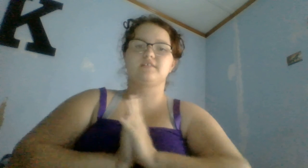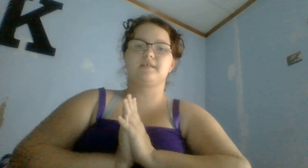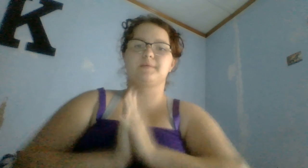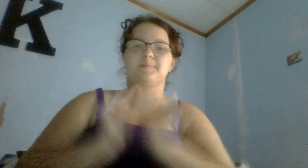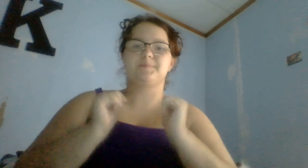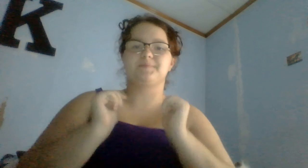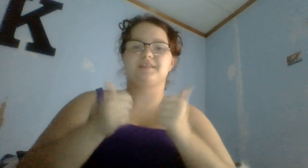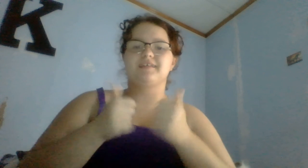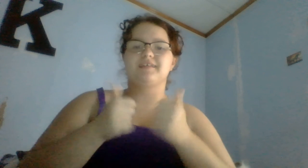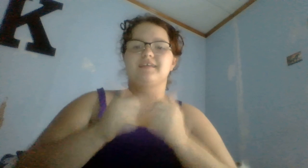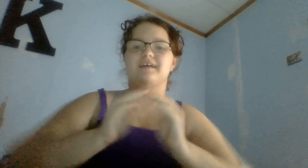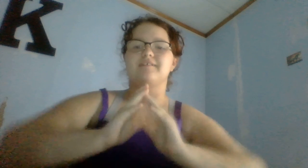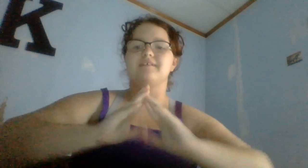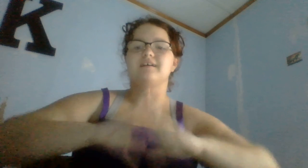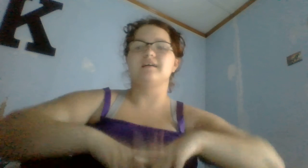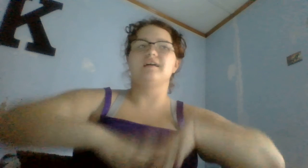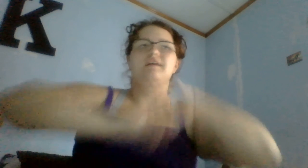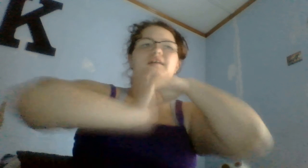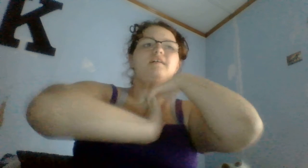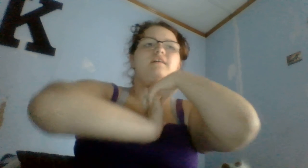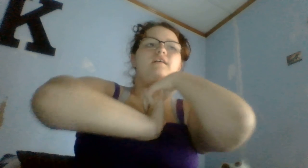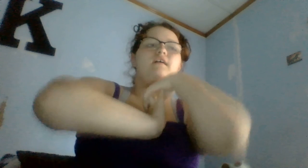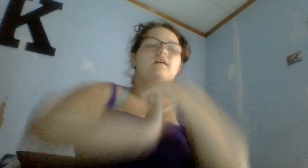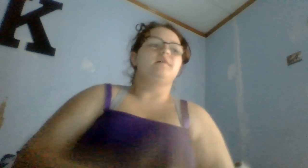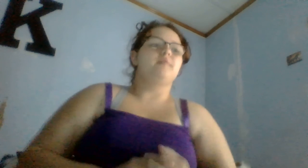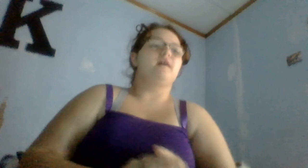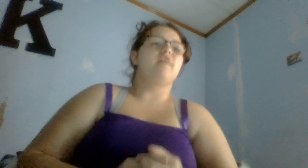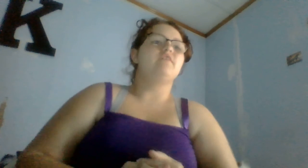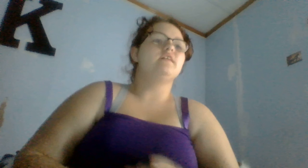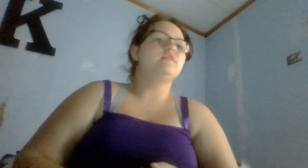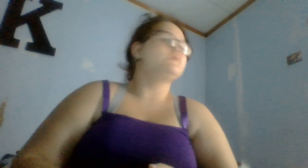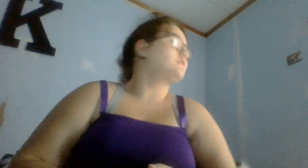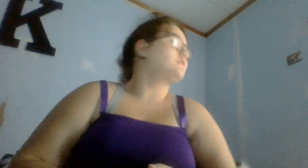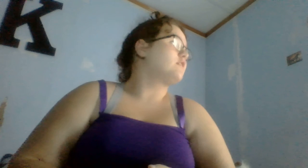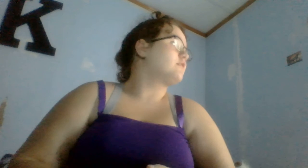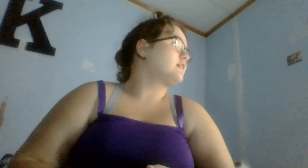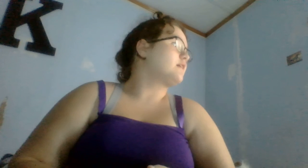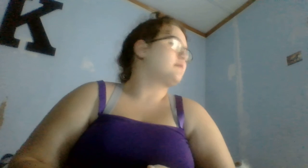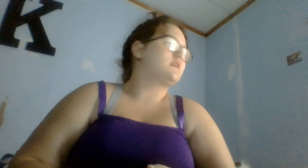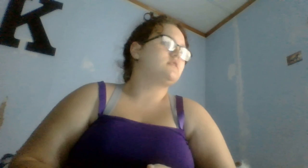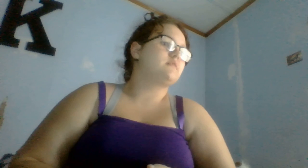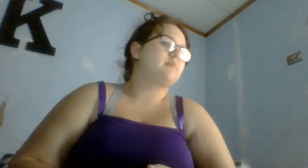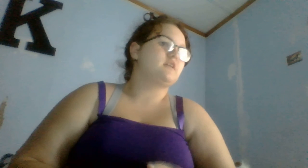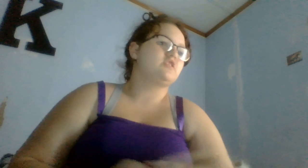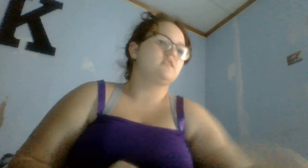so yeah um i feel like there was another thing i wanted to mention